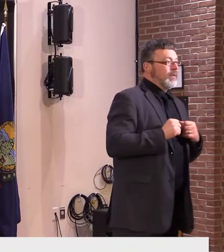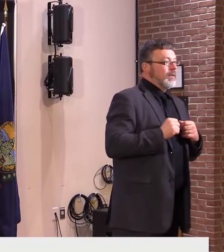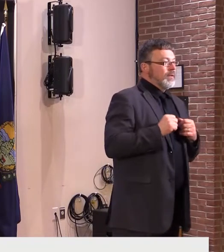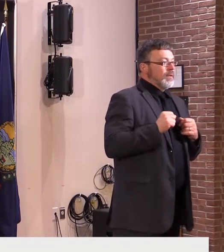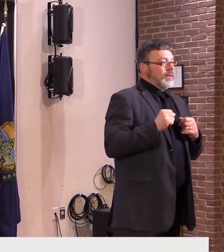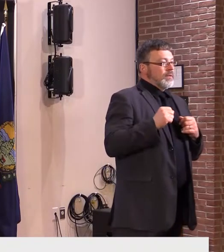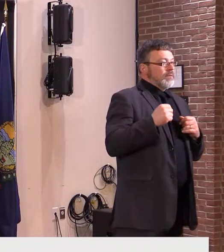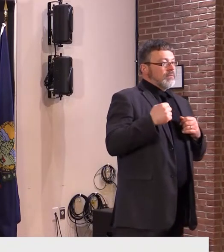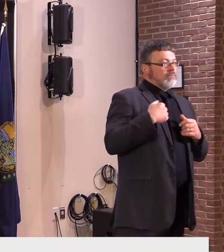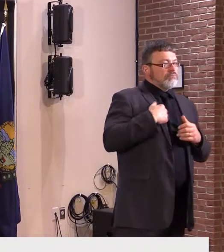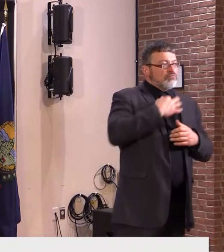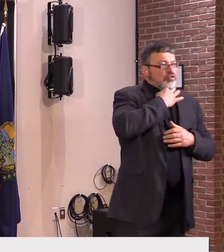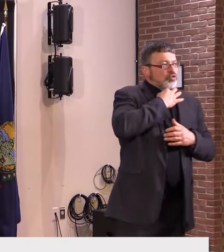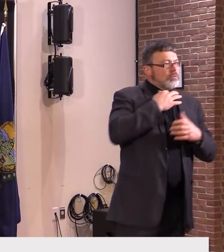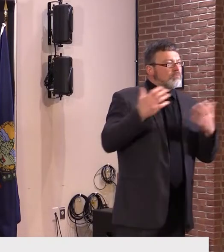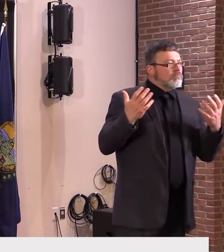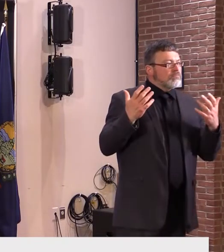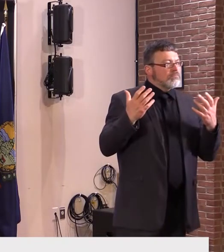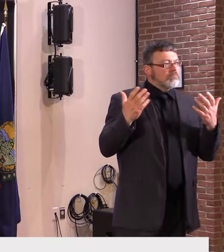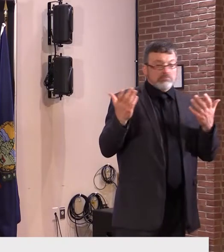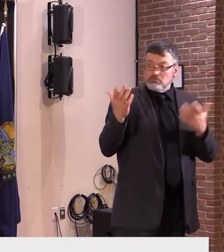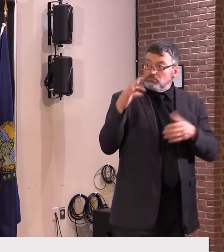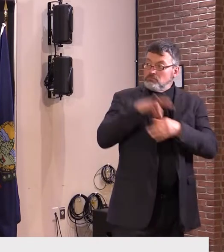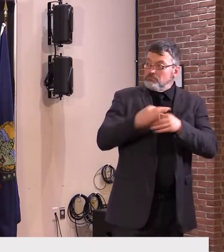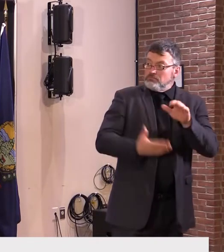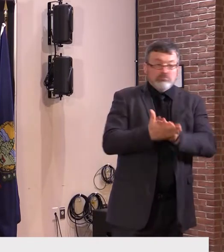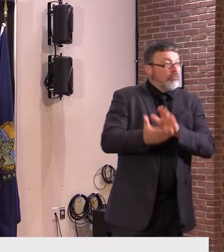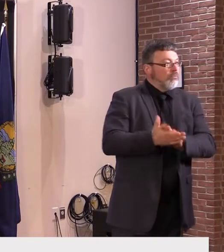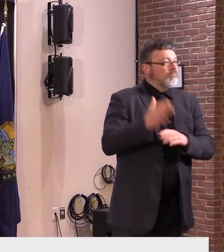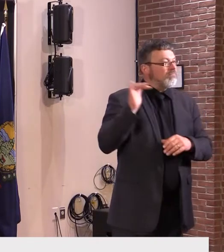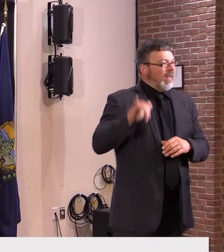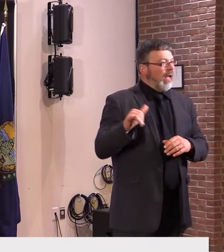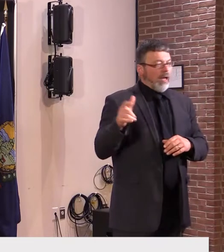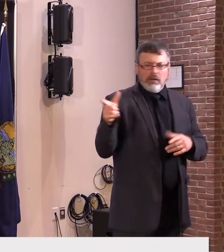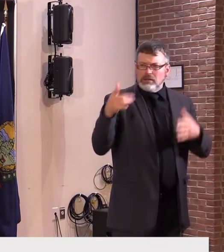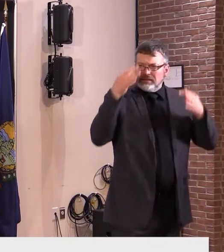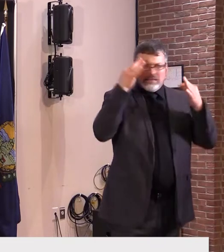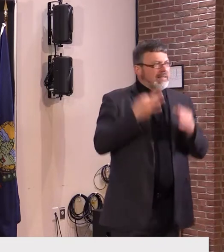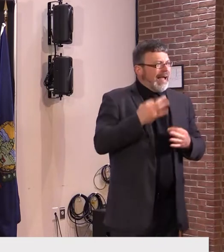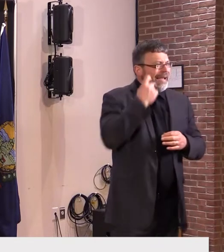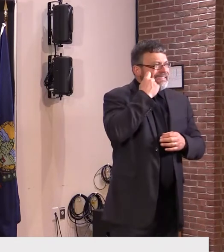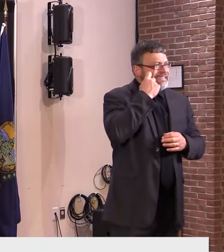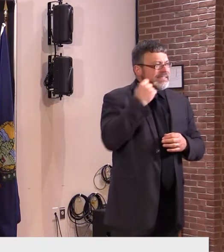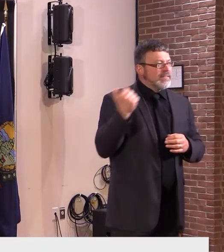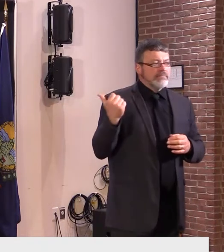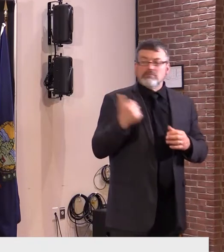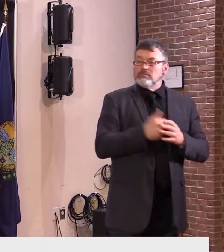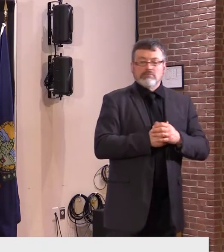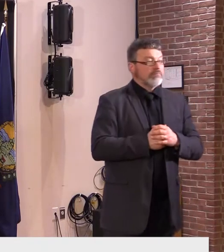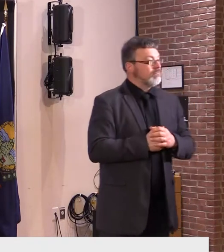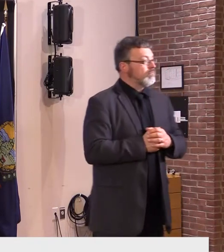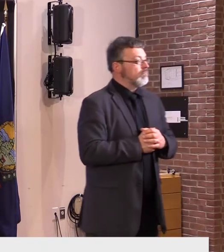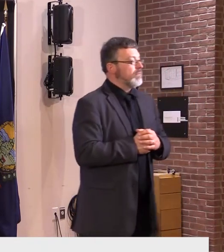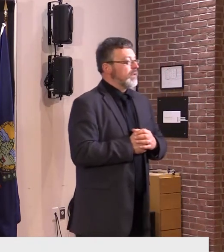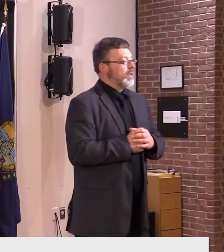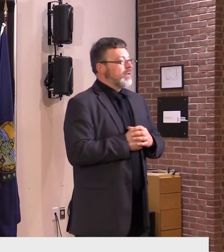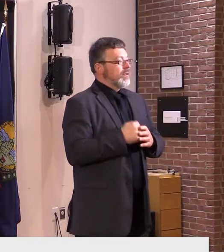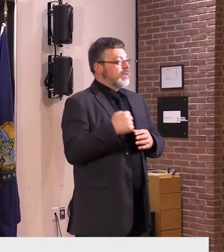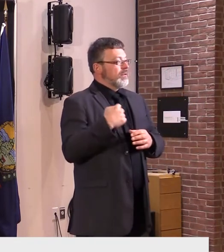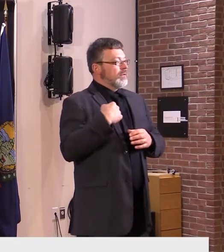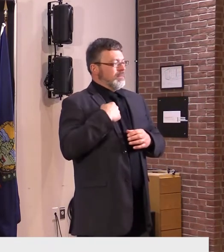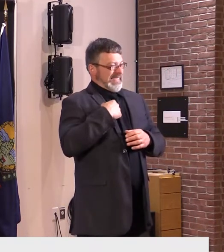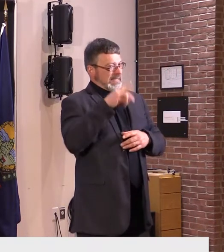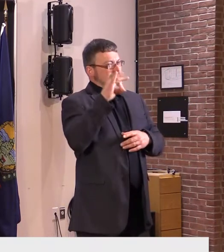re-election, how did you arrive at this juncture, and when did you? Yeah, you know, I carefully considered